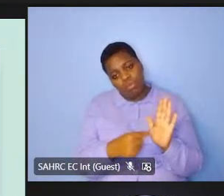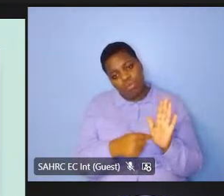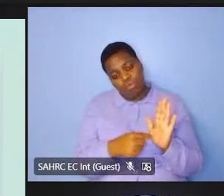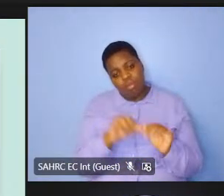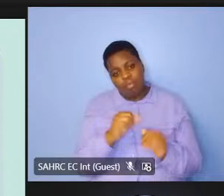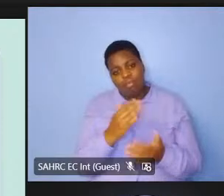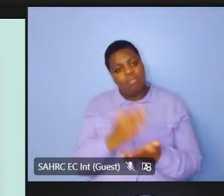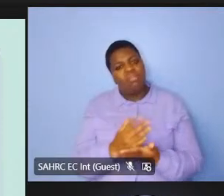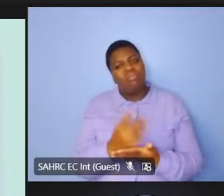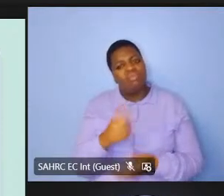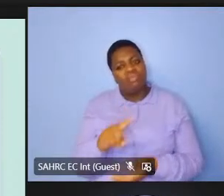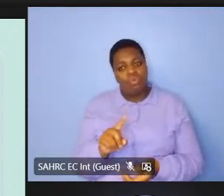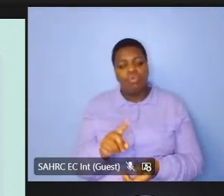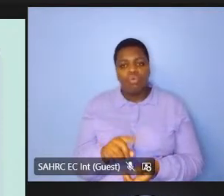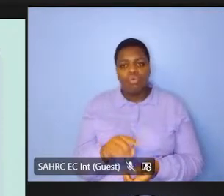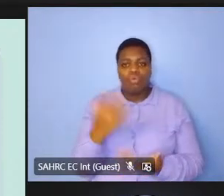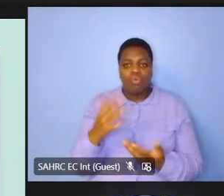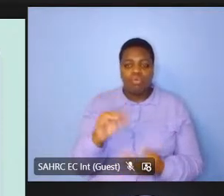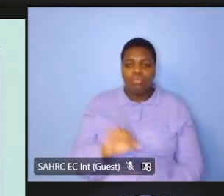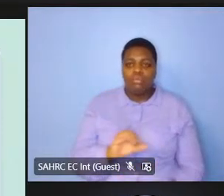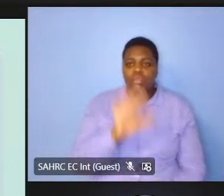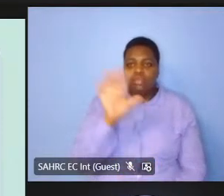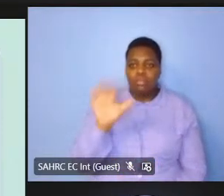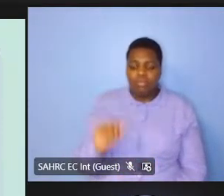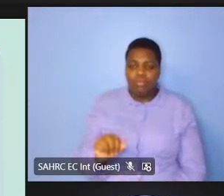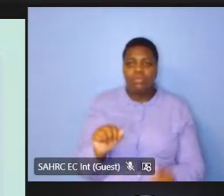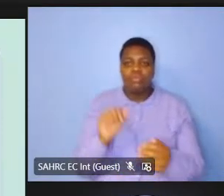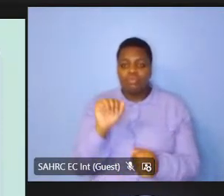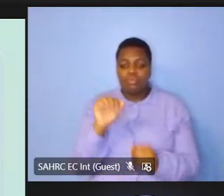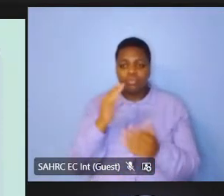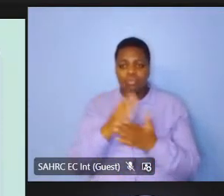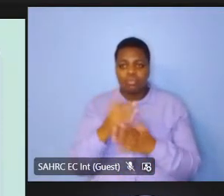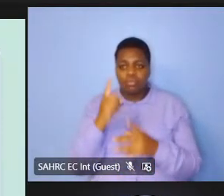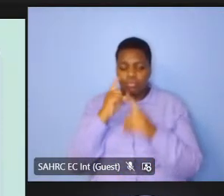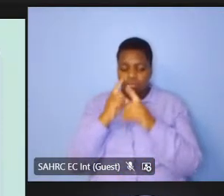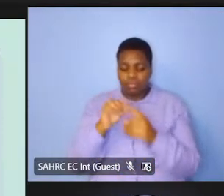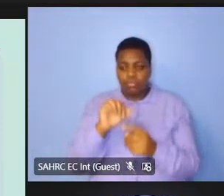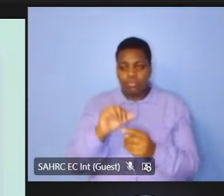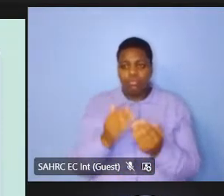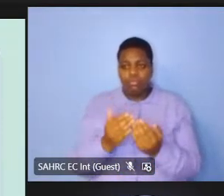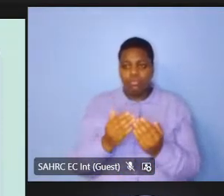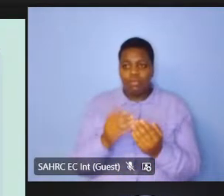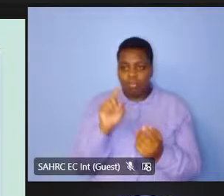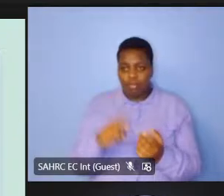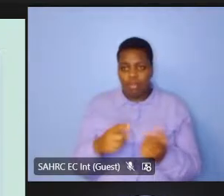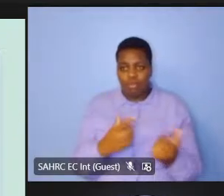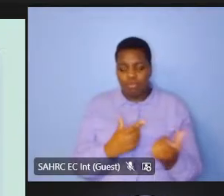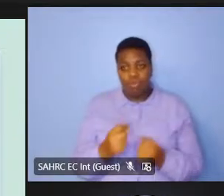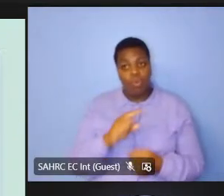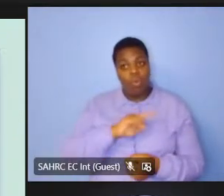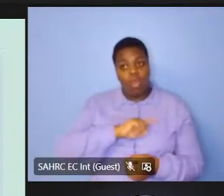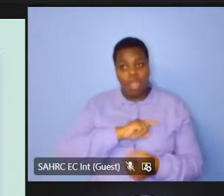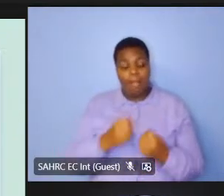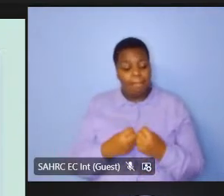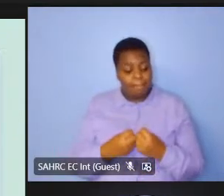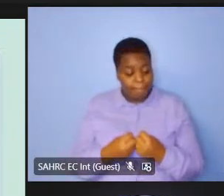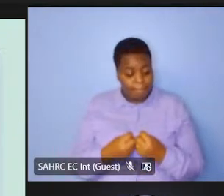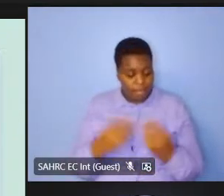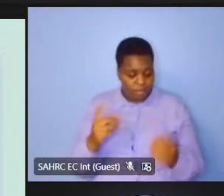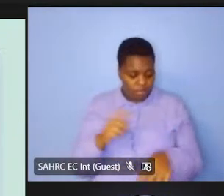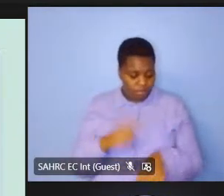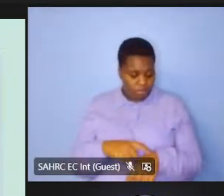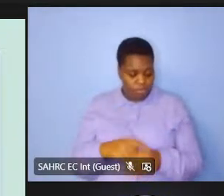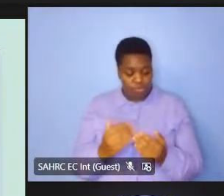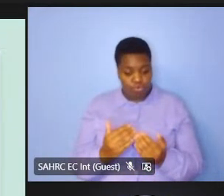for, or what the South African Schools Act envisaged school code of conducts to do. Because in many instances, a lot of